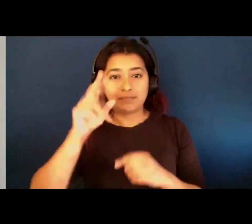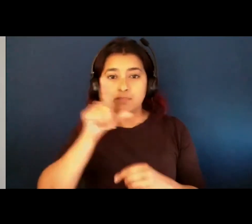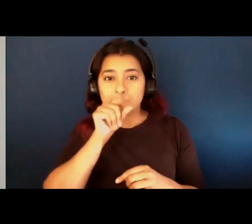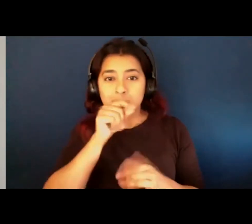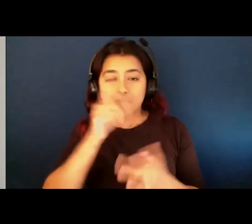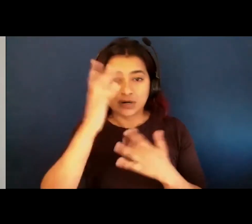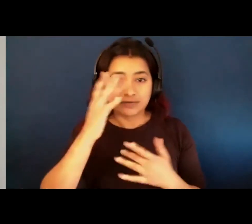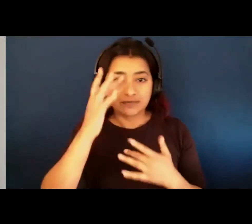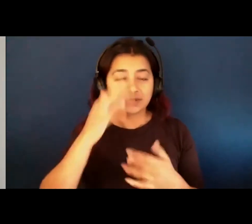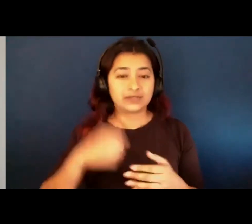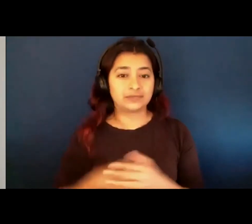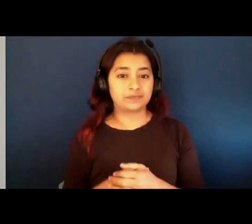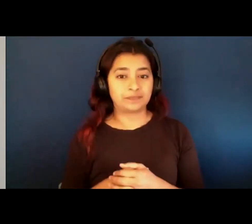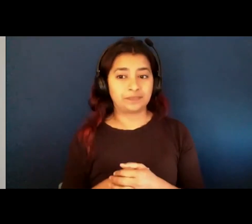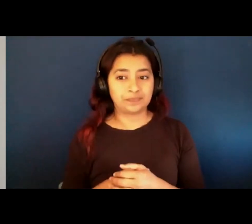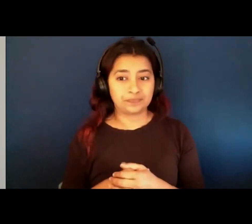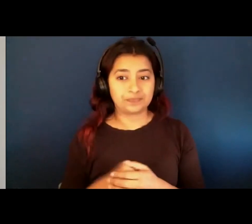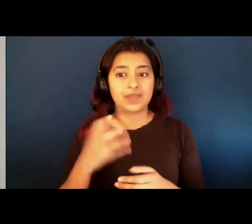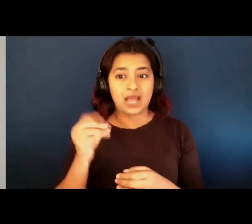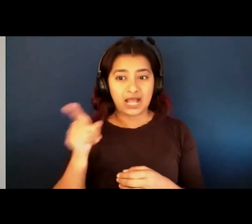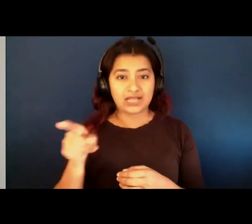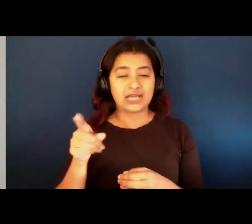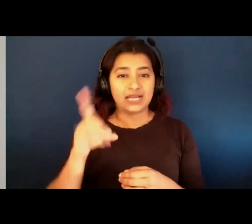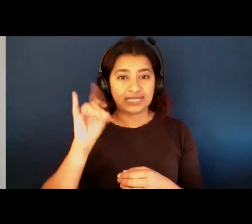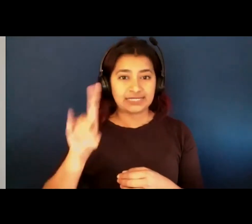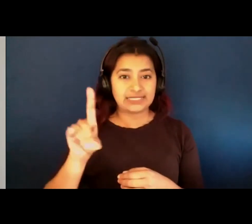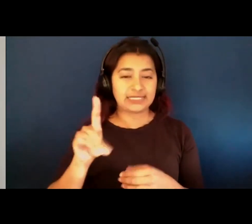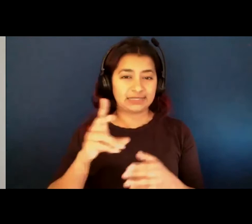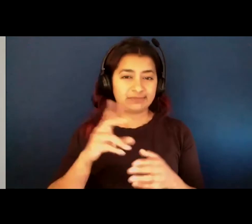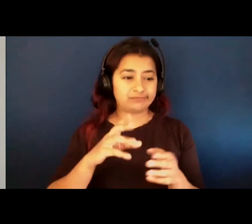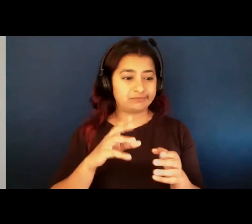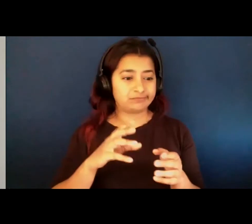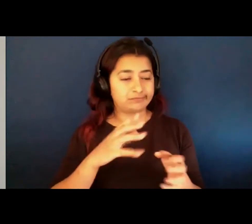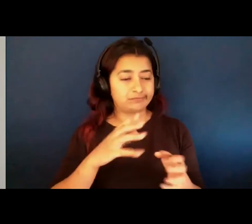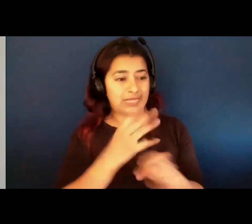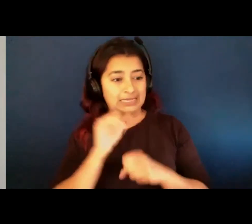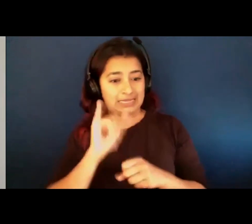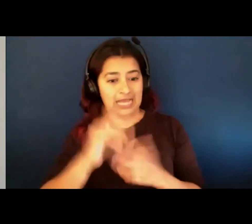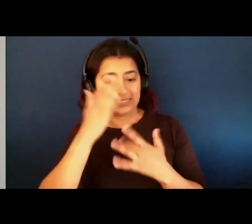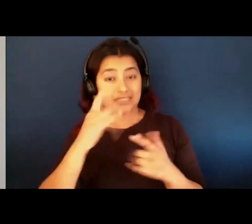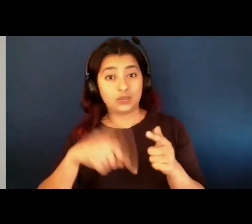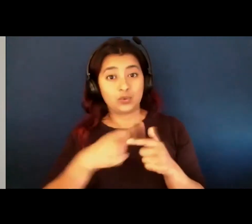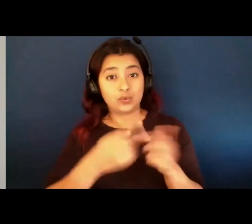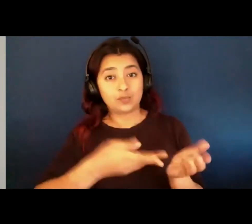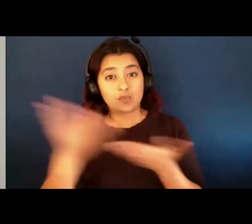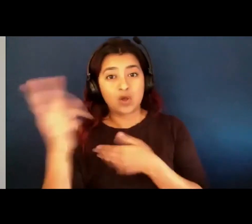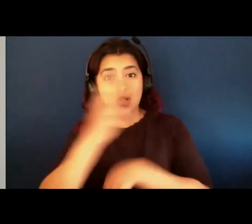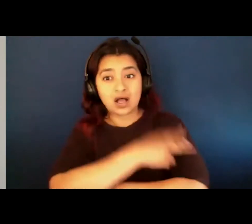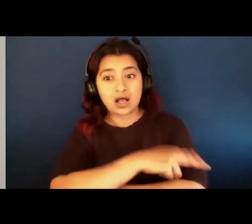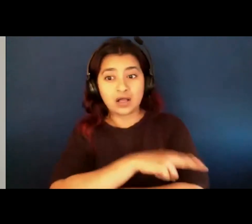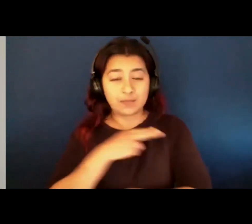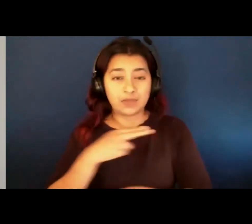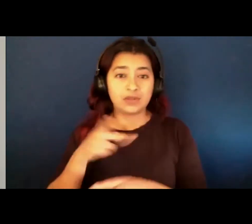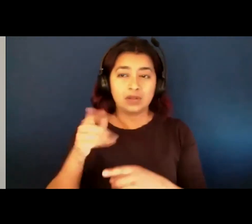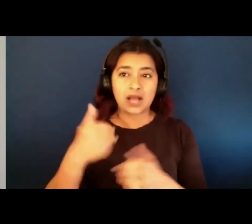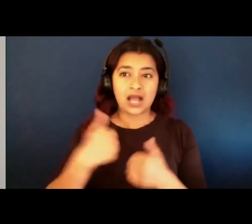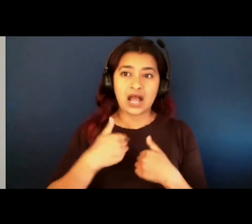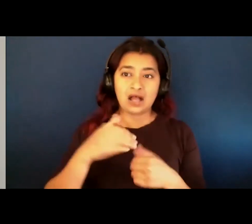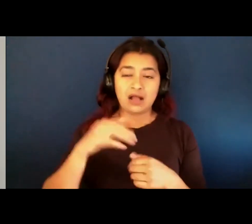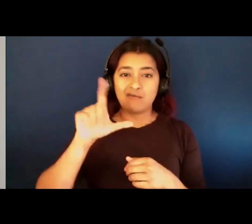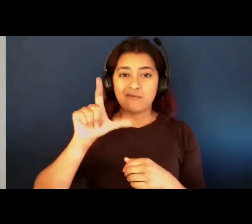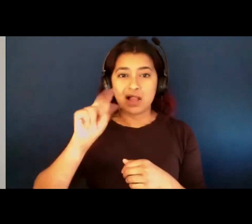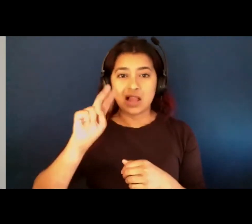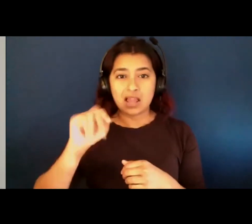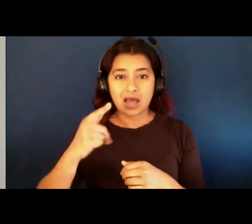fever. And in fact, they did contract the latter. And when Benny carted them to the hospital, Vega was left alone with the birds flowing out of her